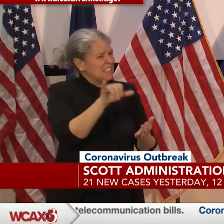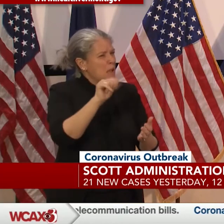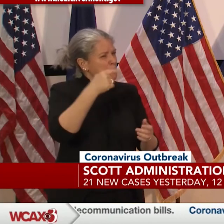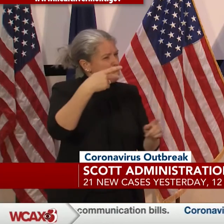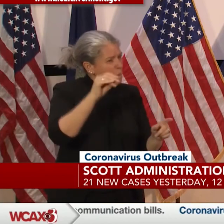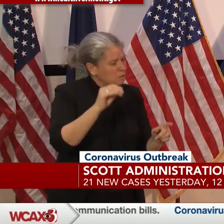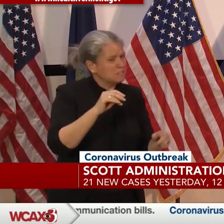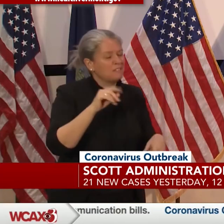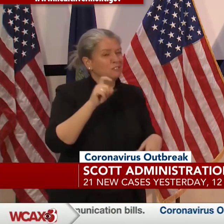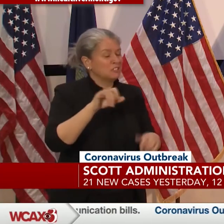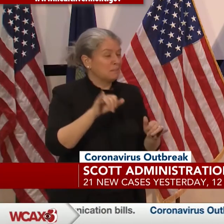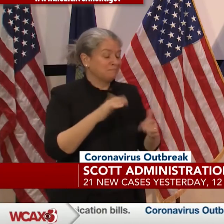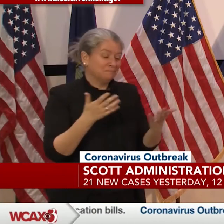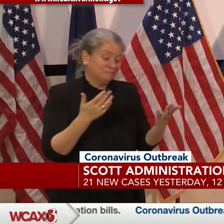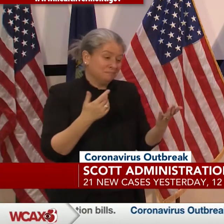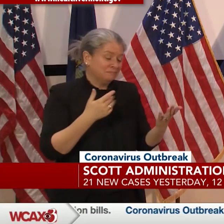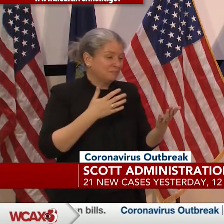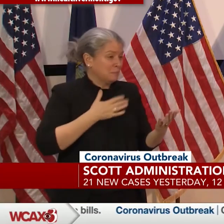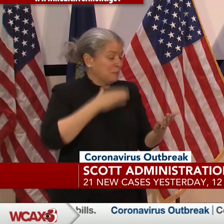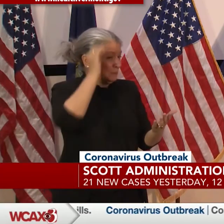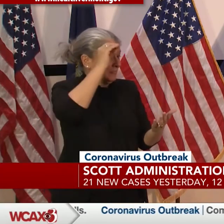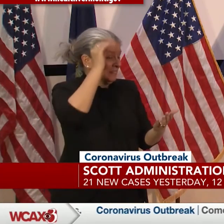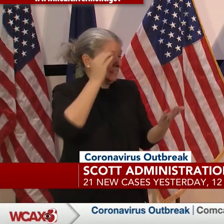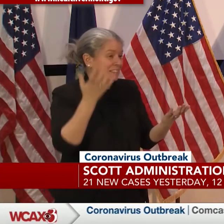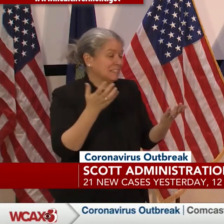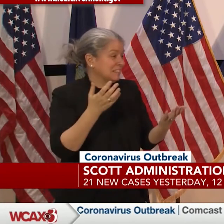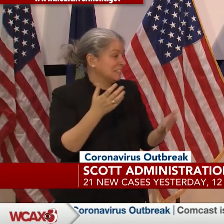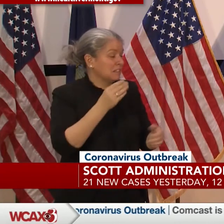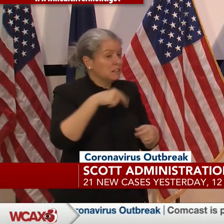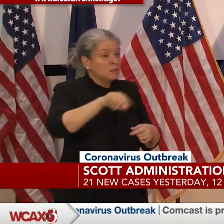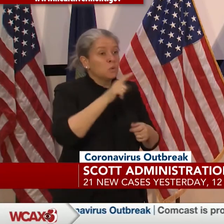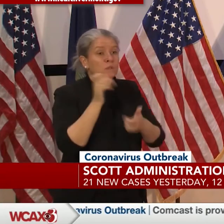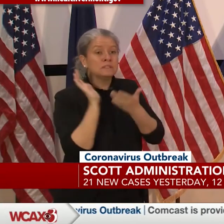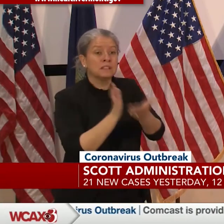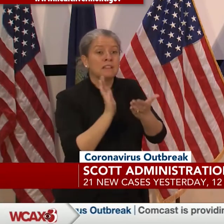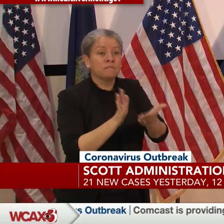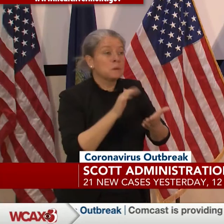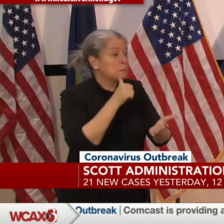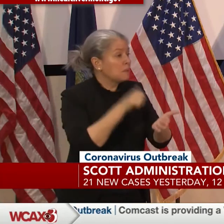post offices should do that as well. And for those who are delivering mail,